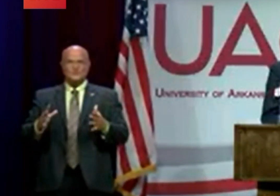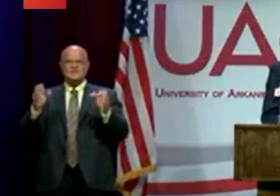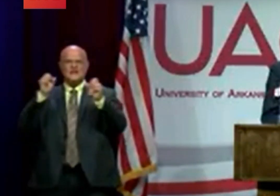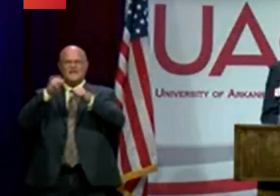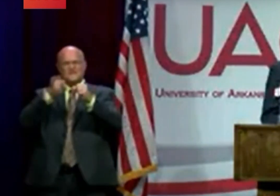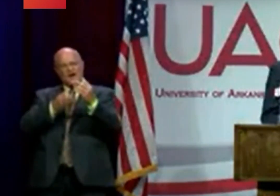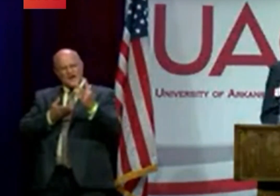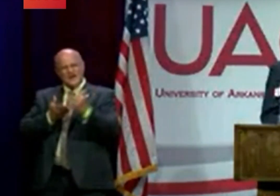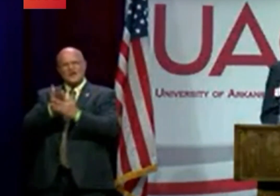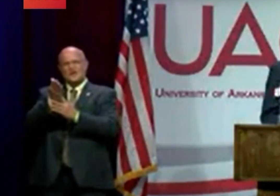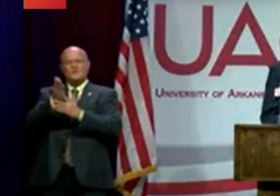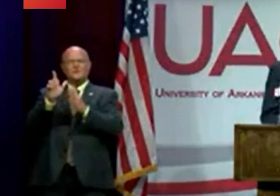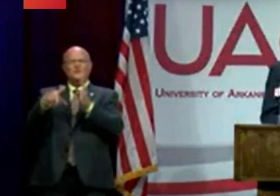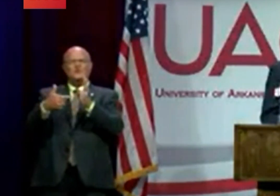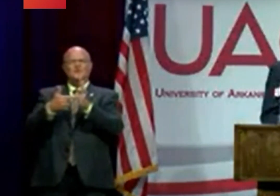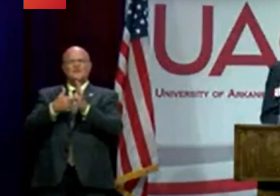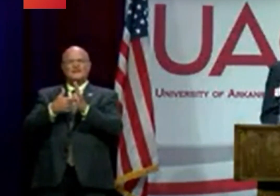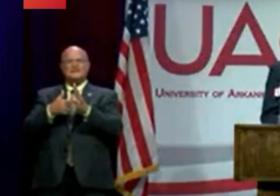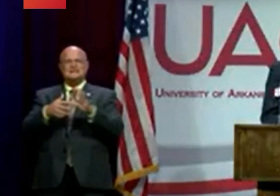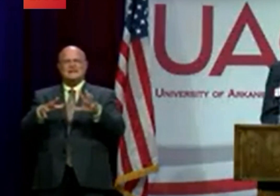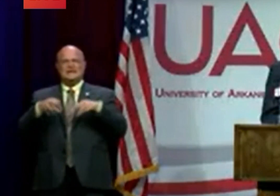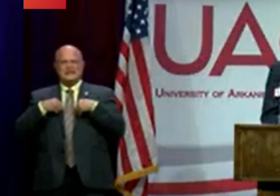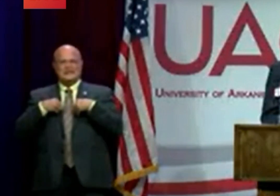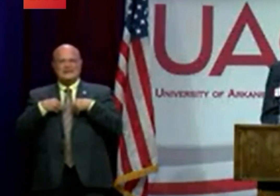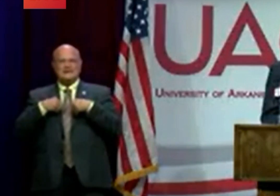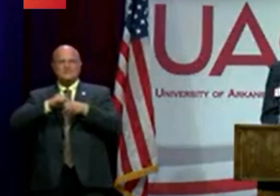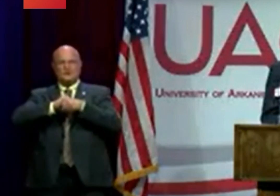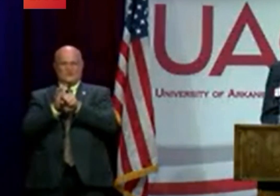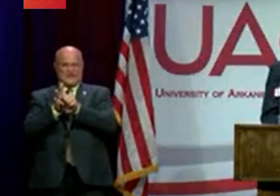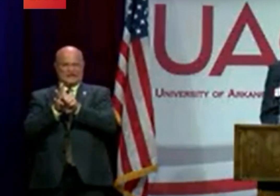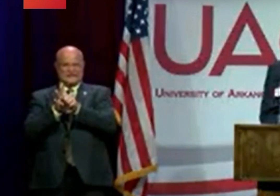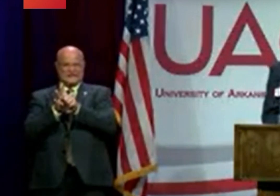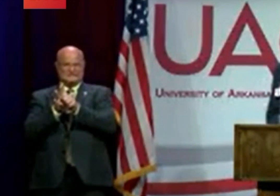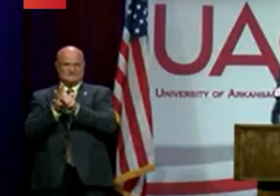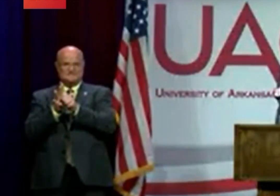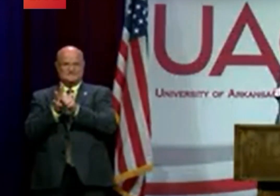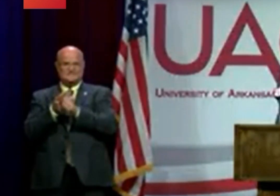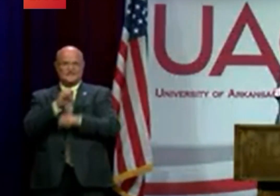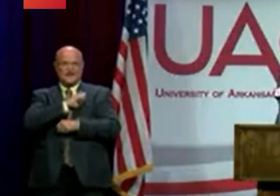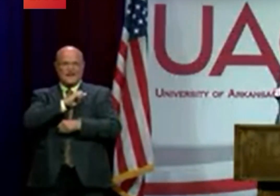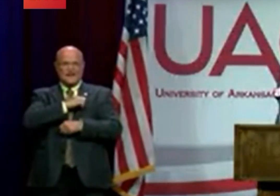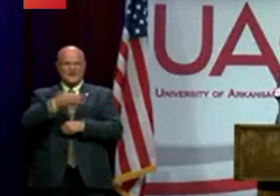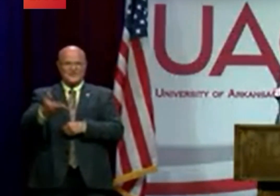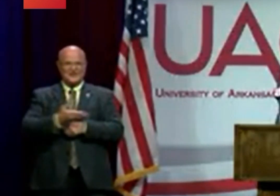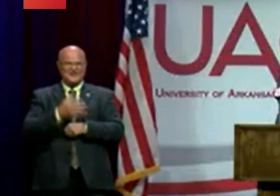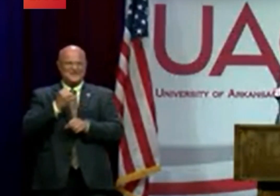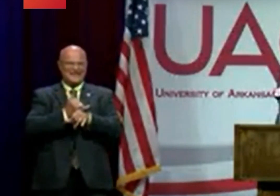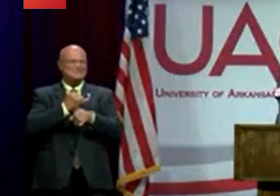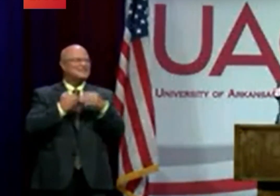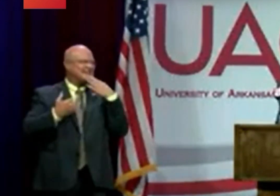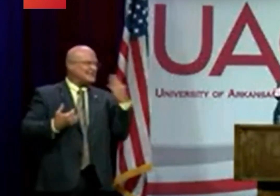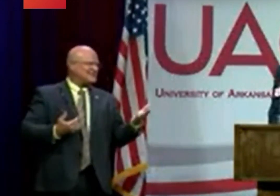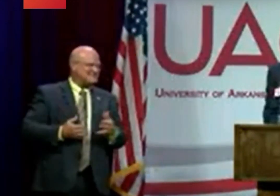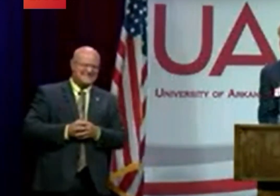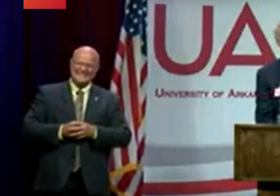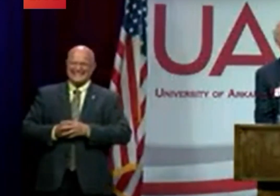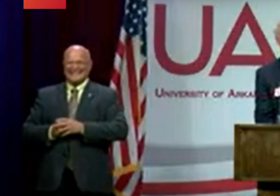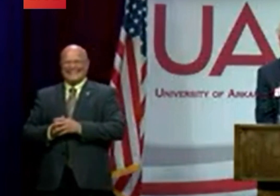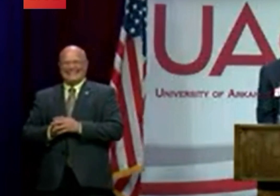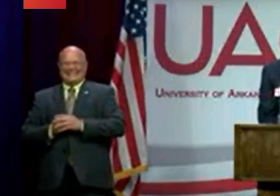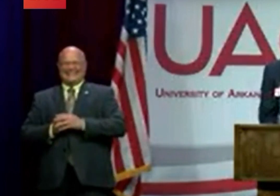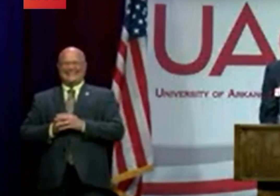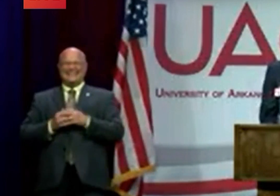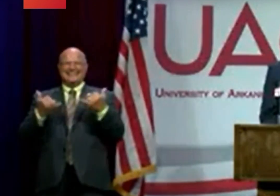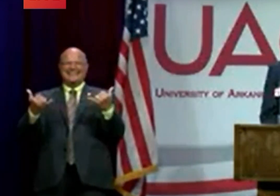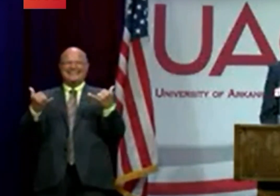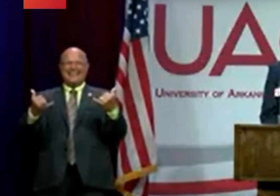through and adapting to COVID-19. And Eddie, I want to welcome you to the campus as well. Thank you.